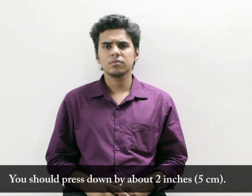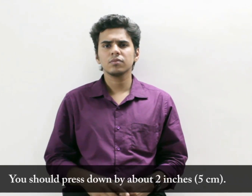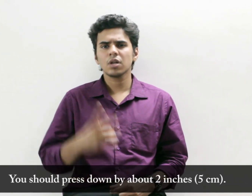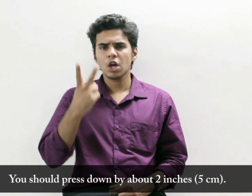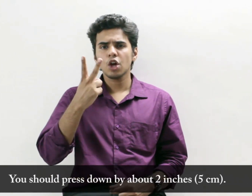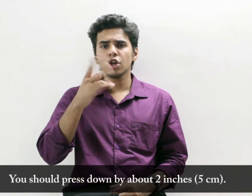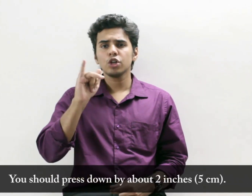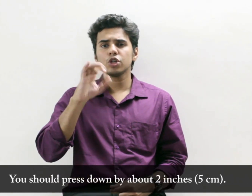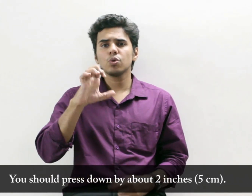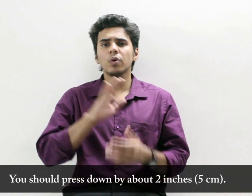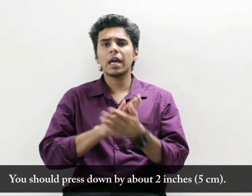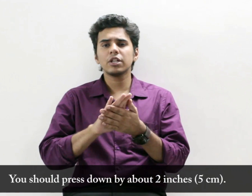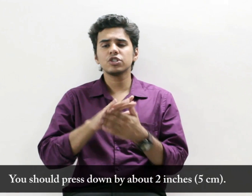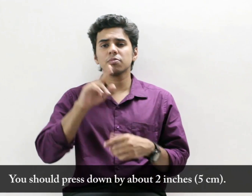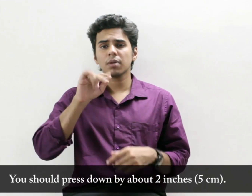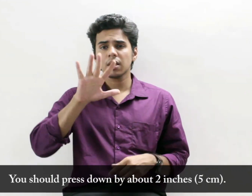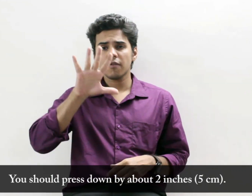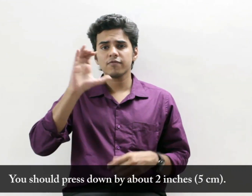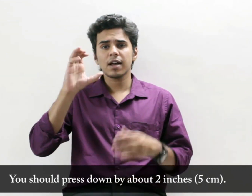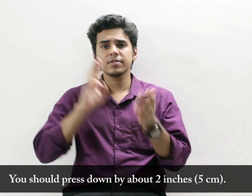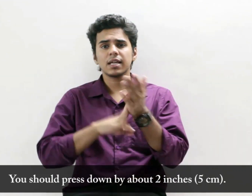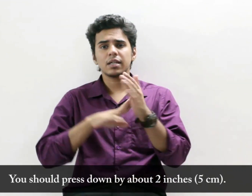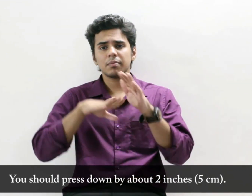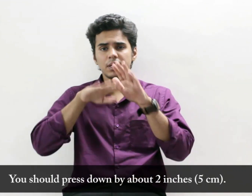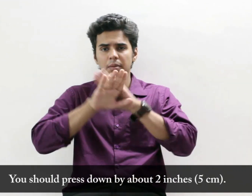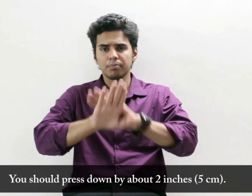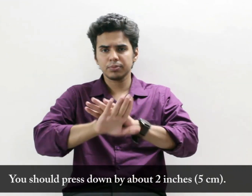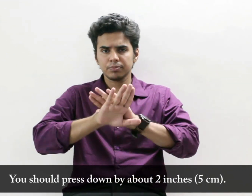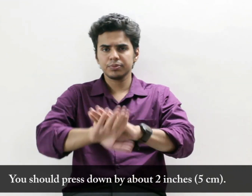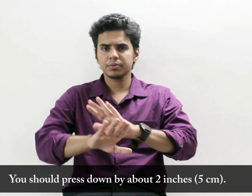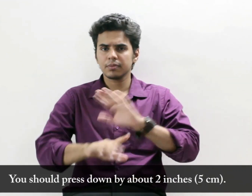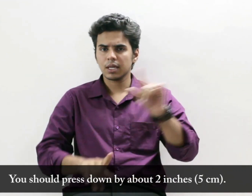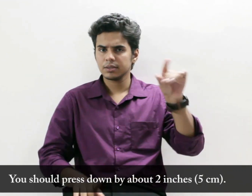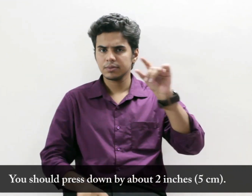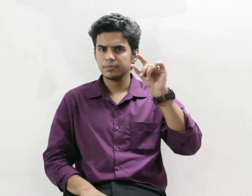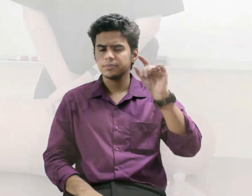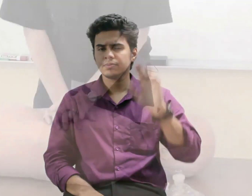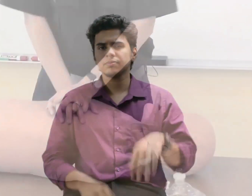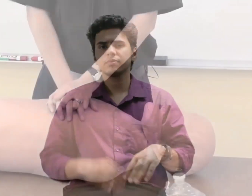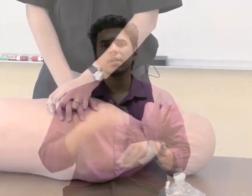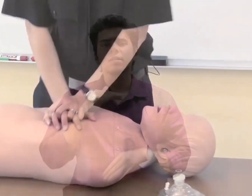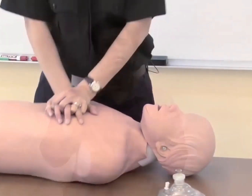You should press down by about 2 inches, 5 cm.